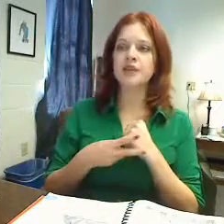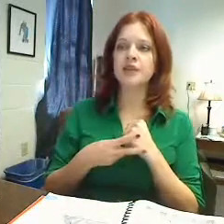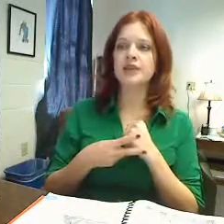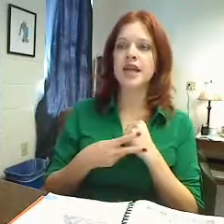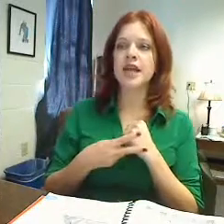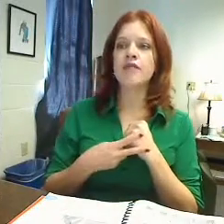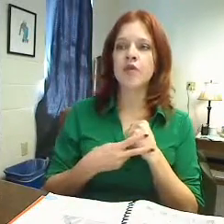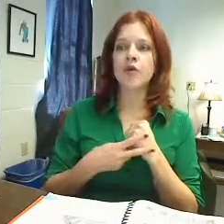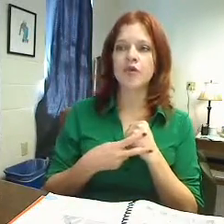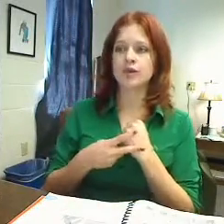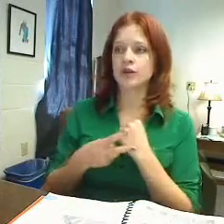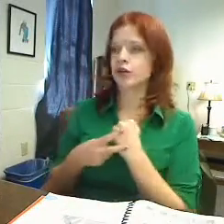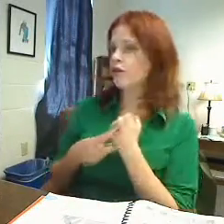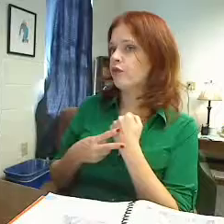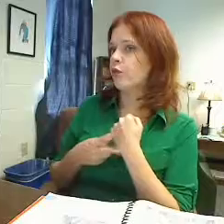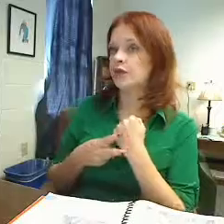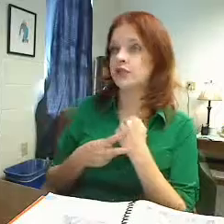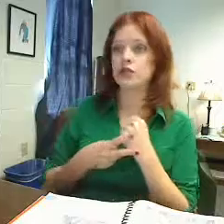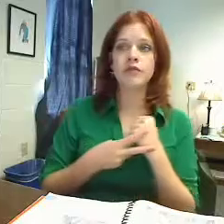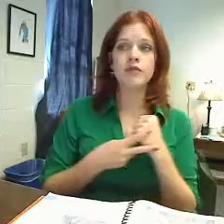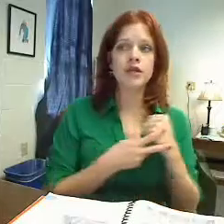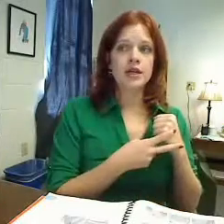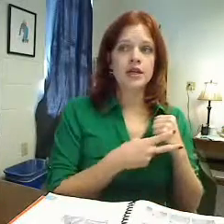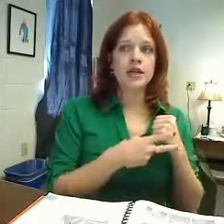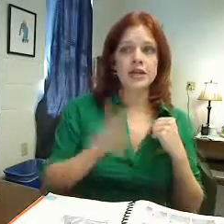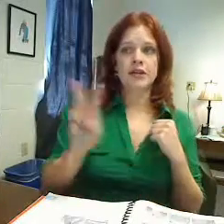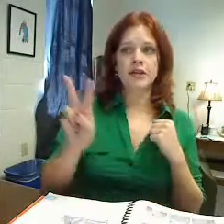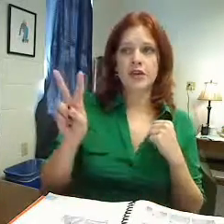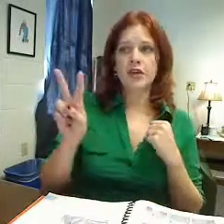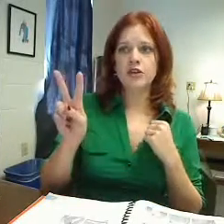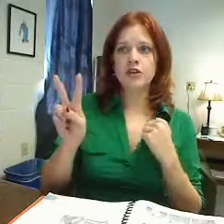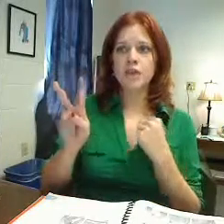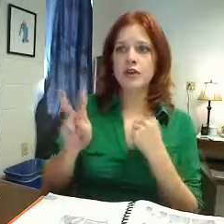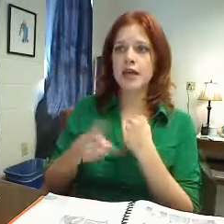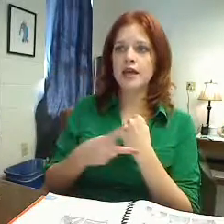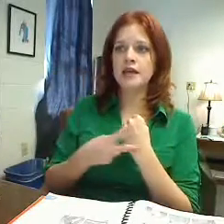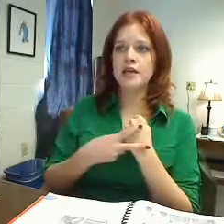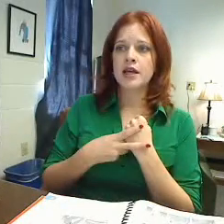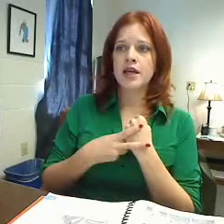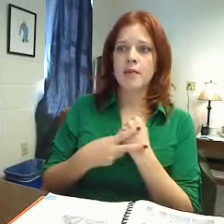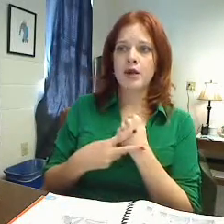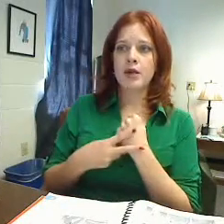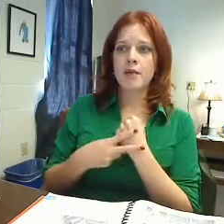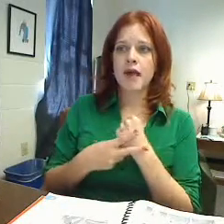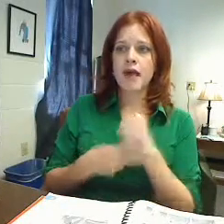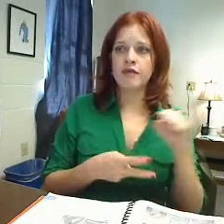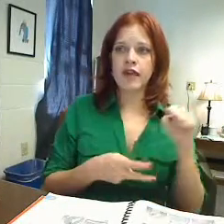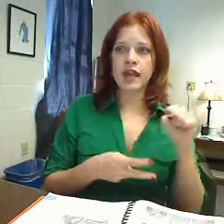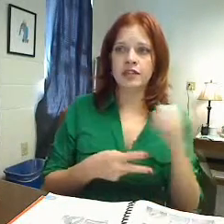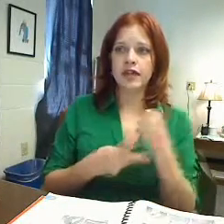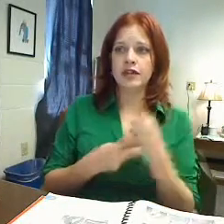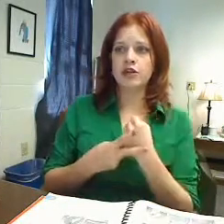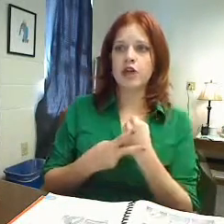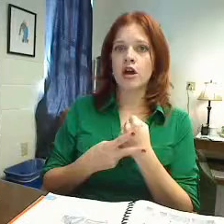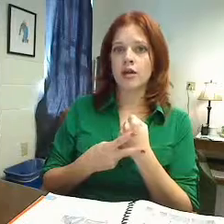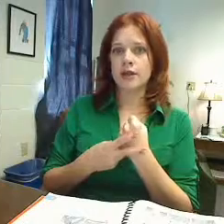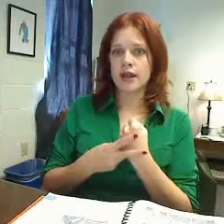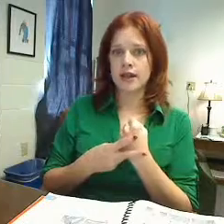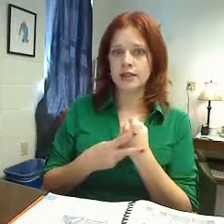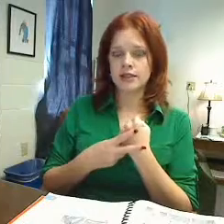To save or preserve or reserve, take a V in your dominant hand and put it on the back of an S hand in your non-dominant hand.